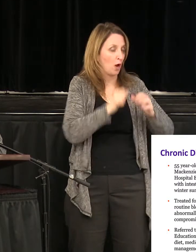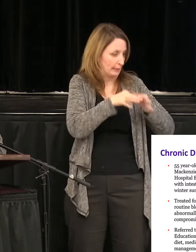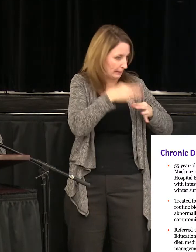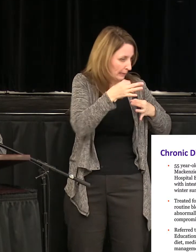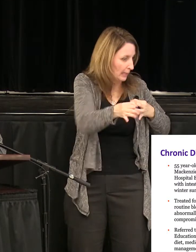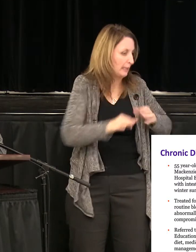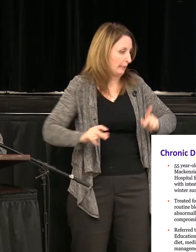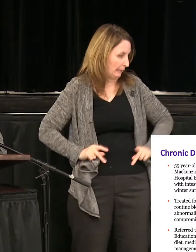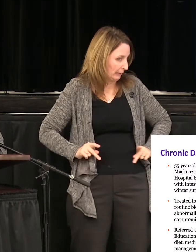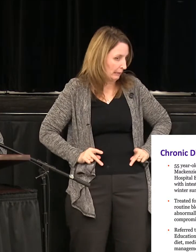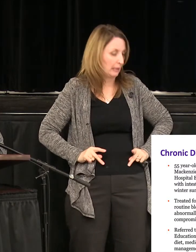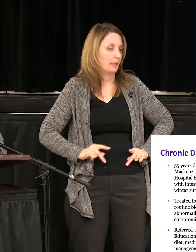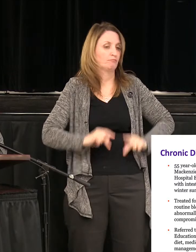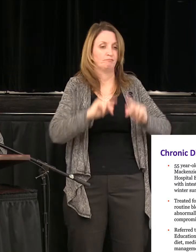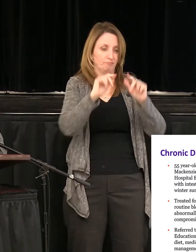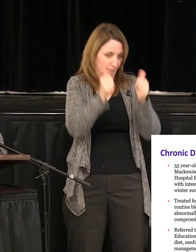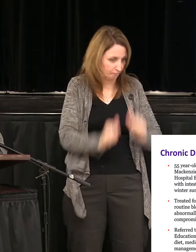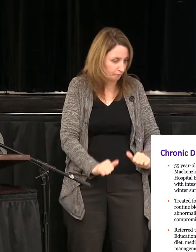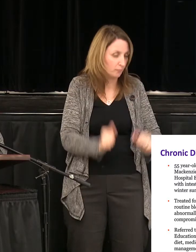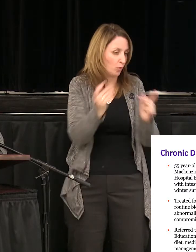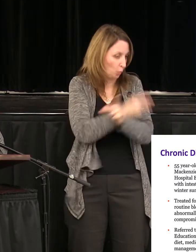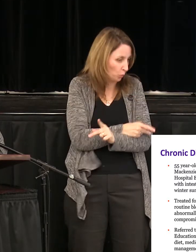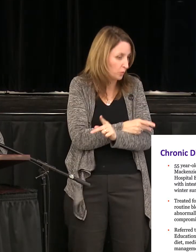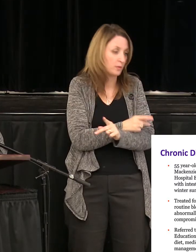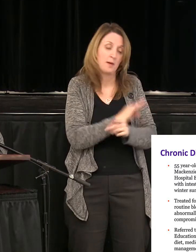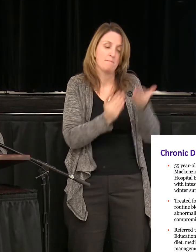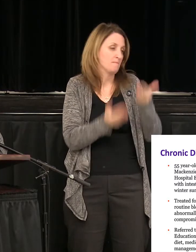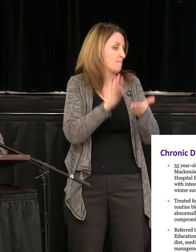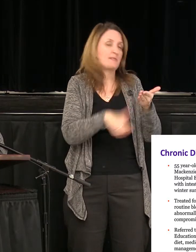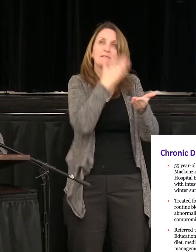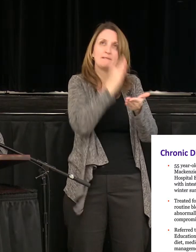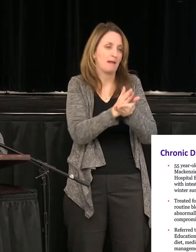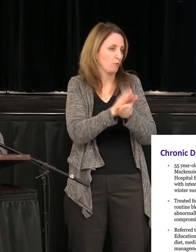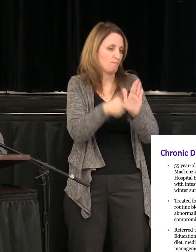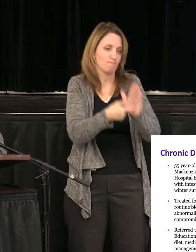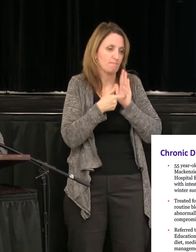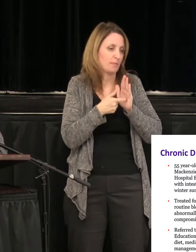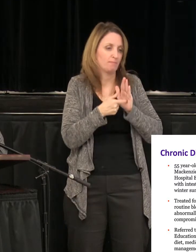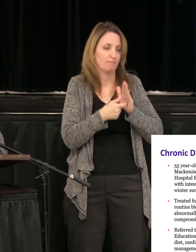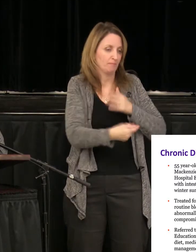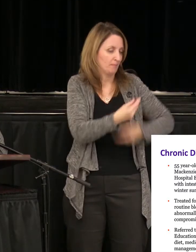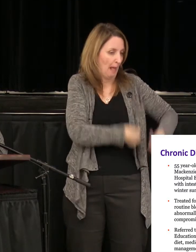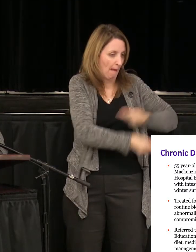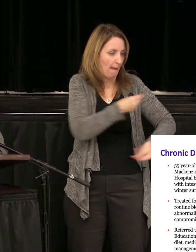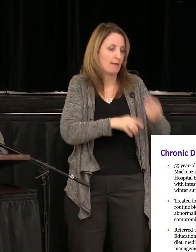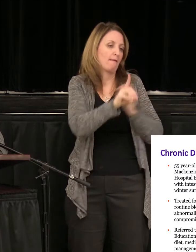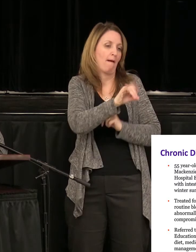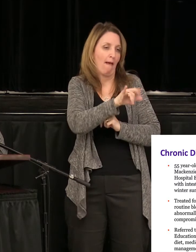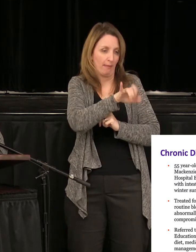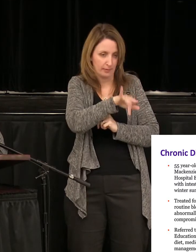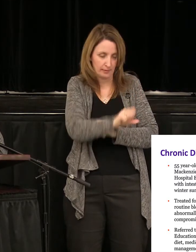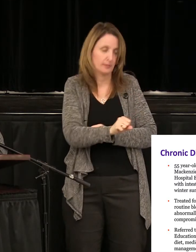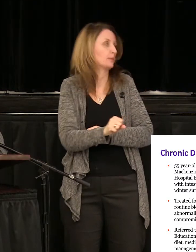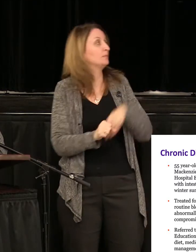his kidney deterioration and hopefully prevent him ever having to go on dialysis. And that's the eventual hope for him. So that's a little